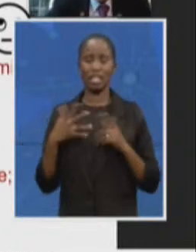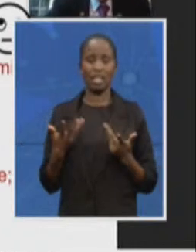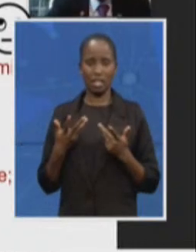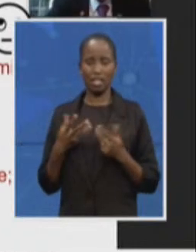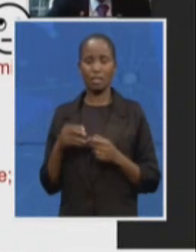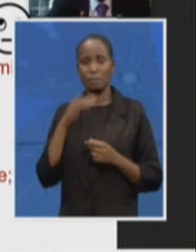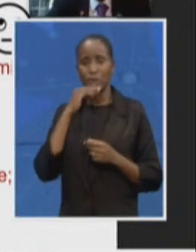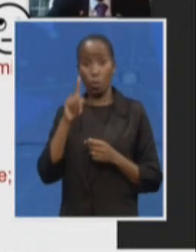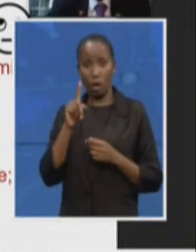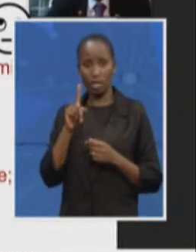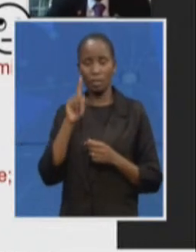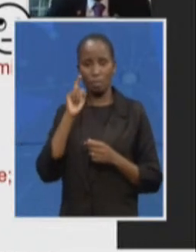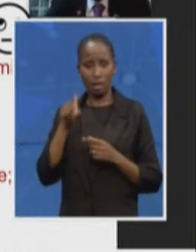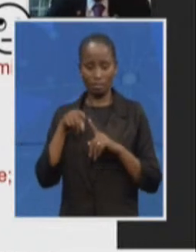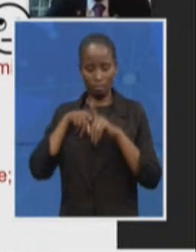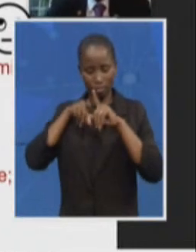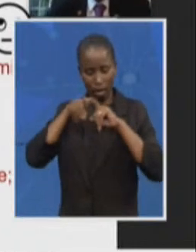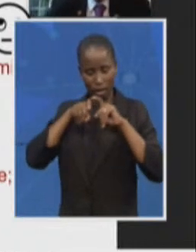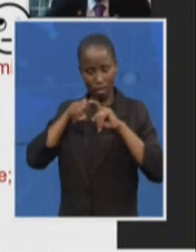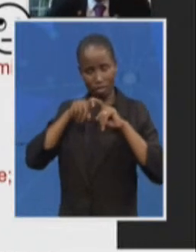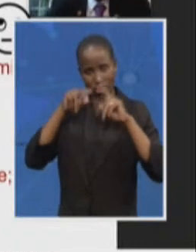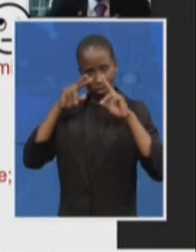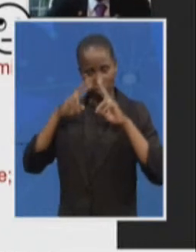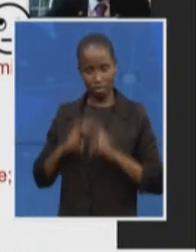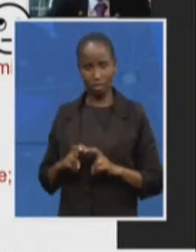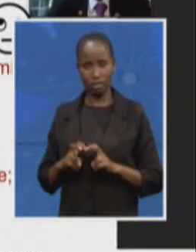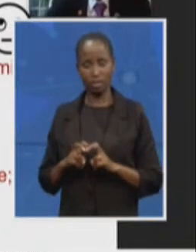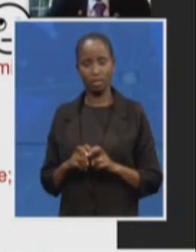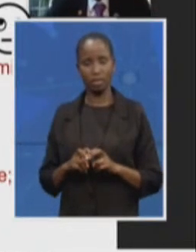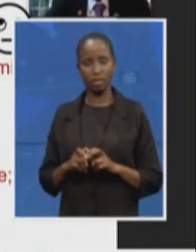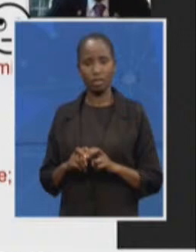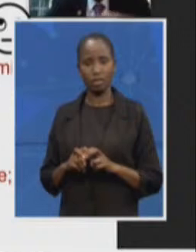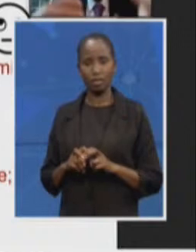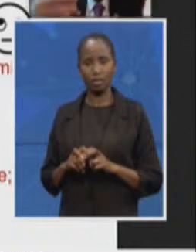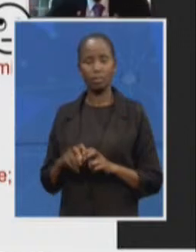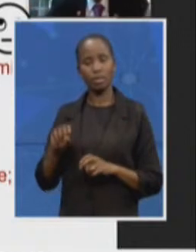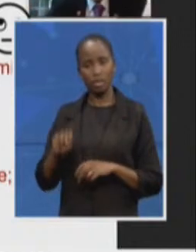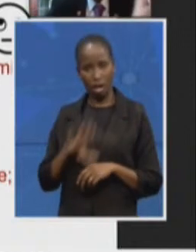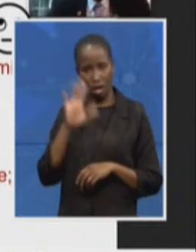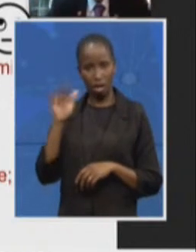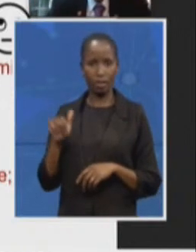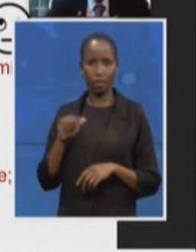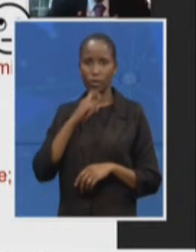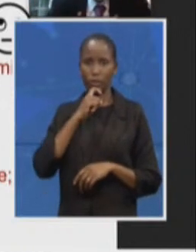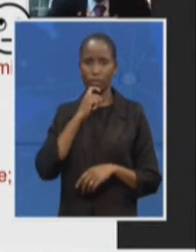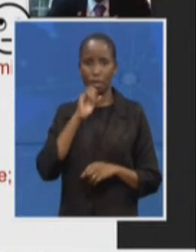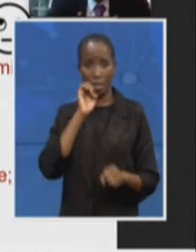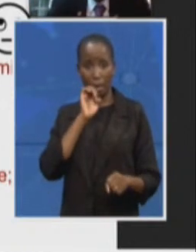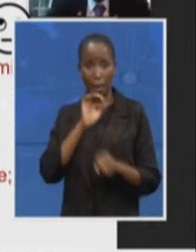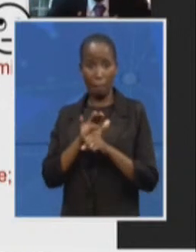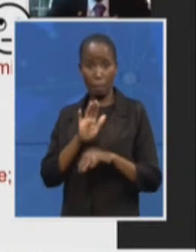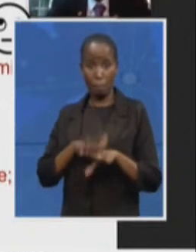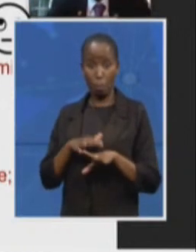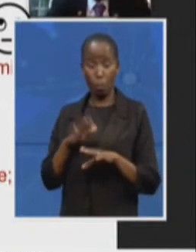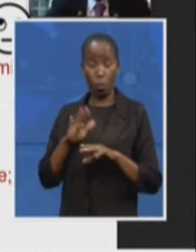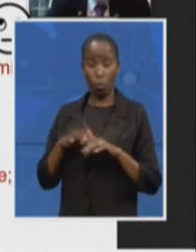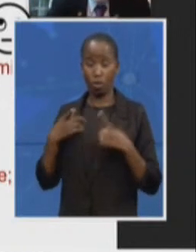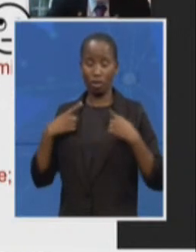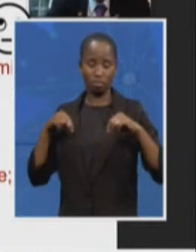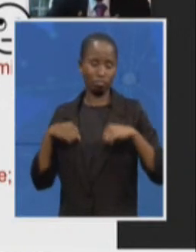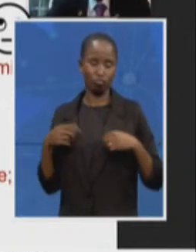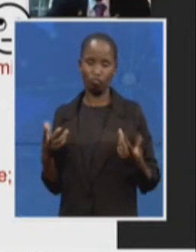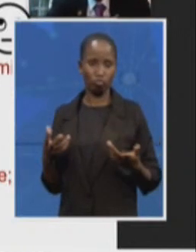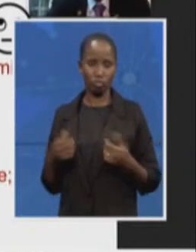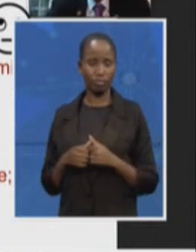widely use them in South Africa, so they don't really impact on us. There's new potential treatments coming into play,